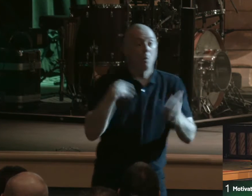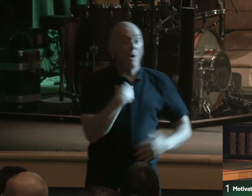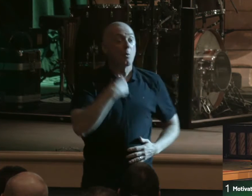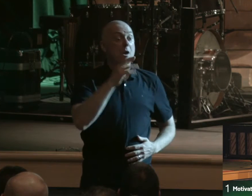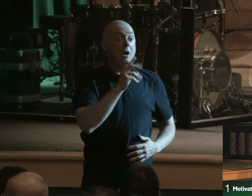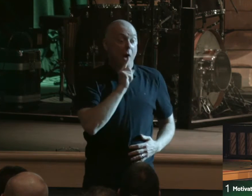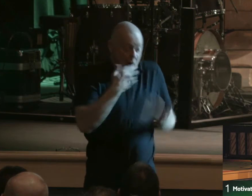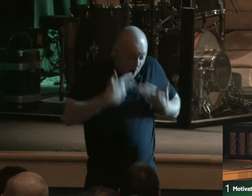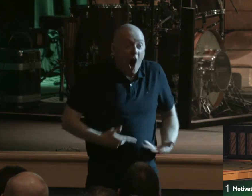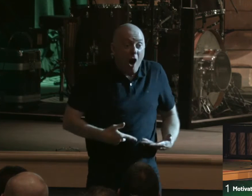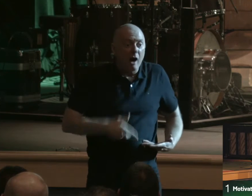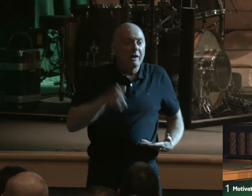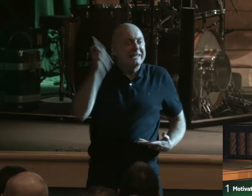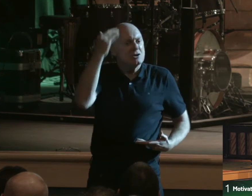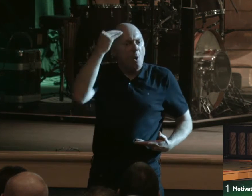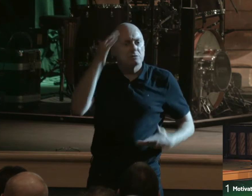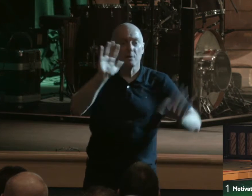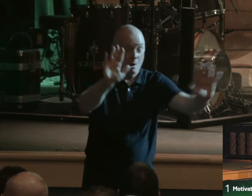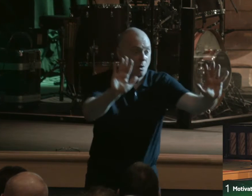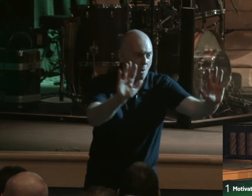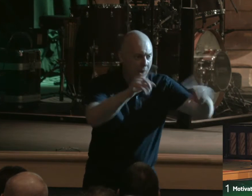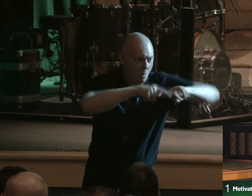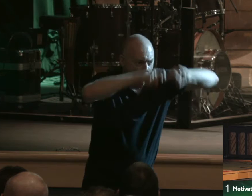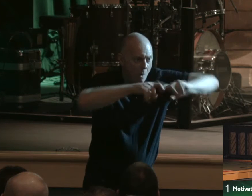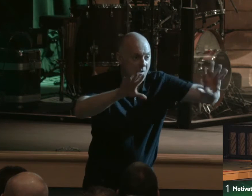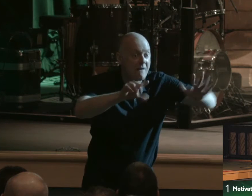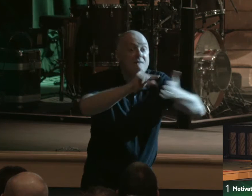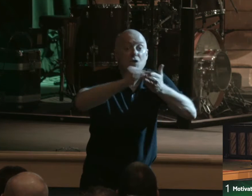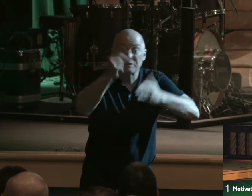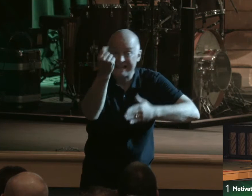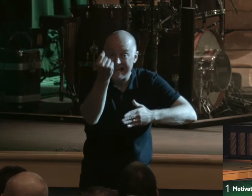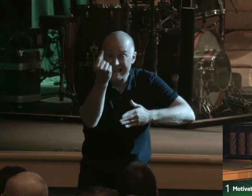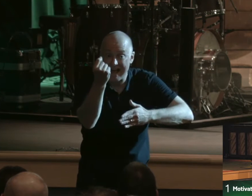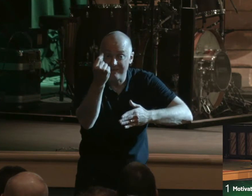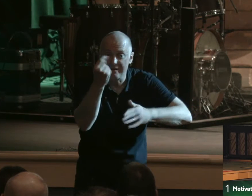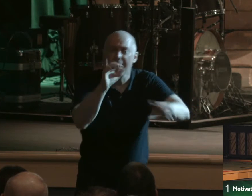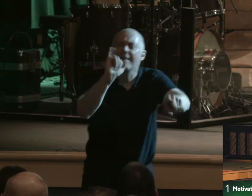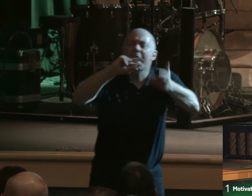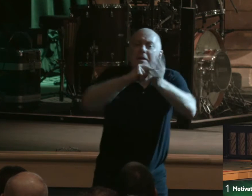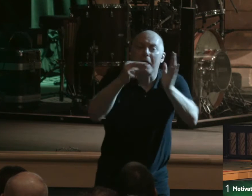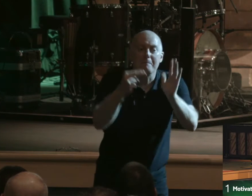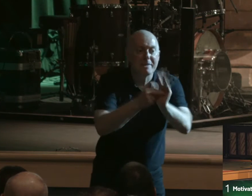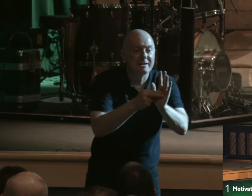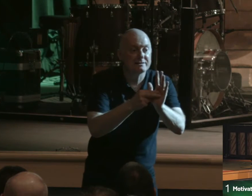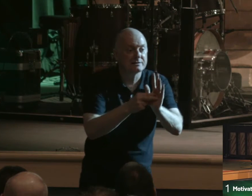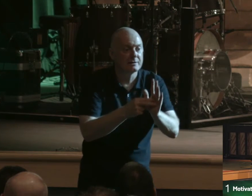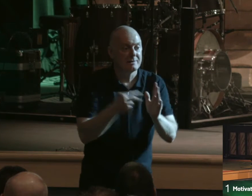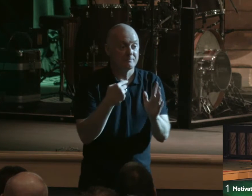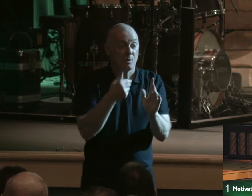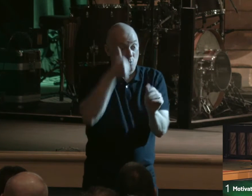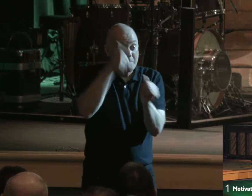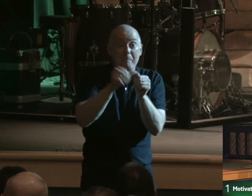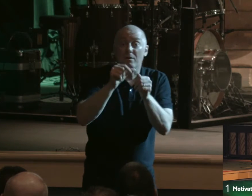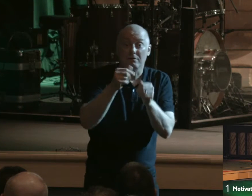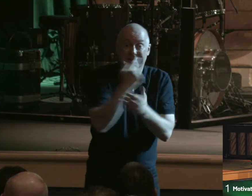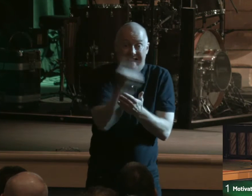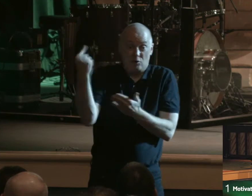known to God. Let's just stop right there for a second. Now, as we come to verse 11, that means we have just left verse